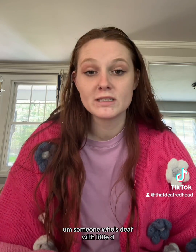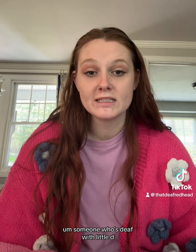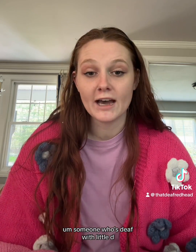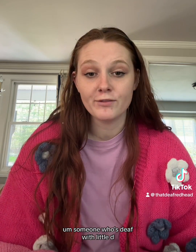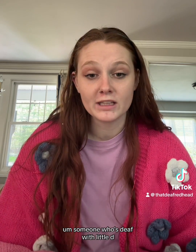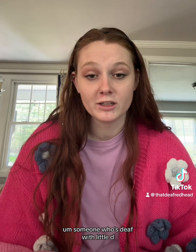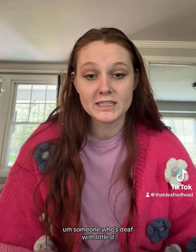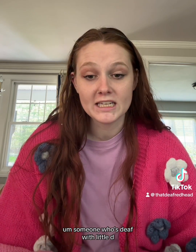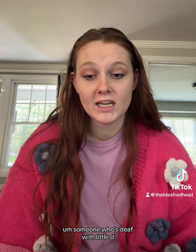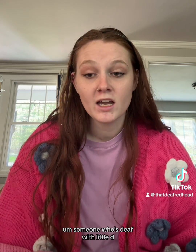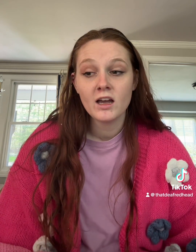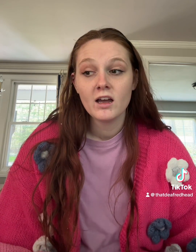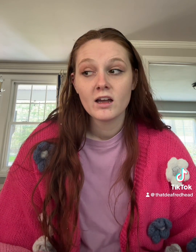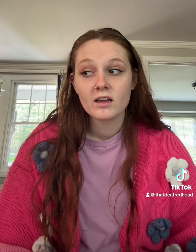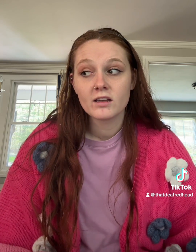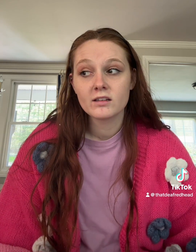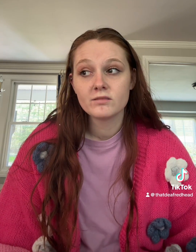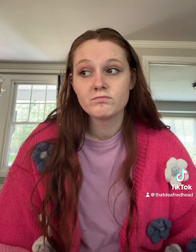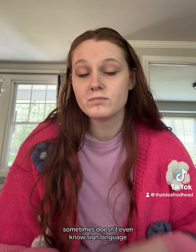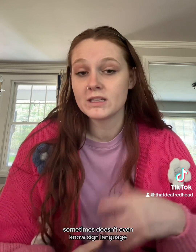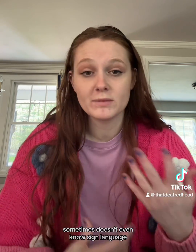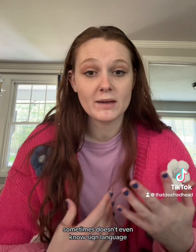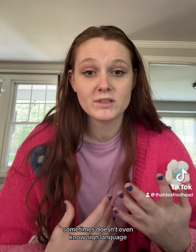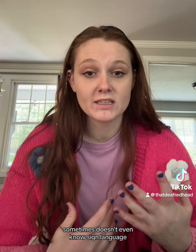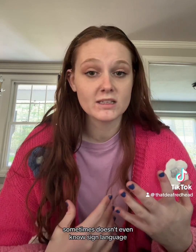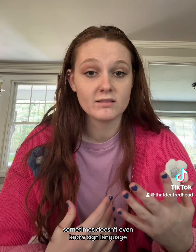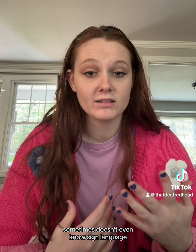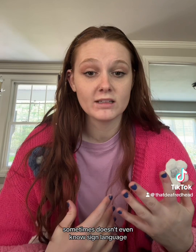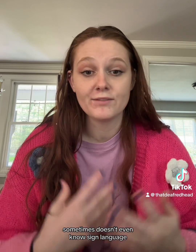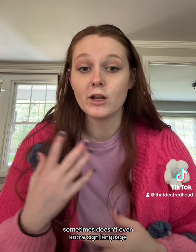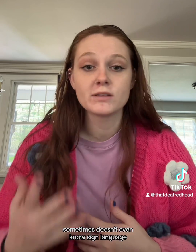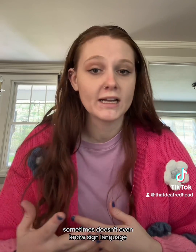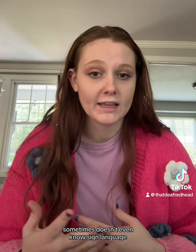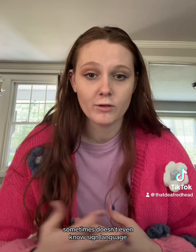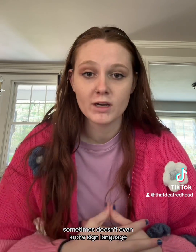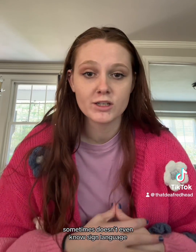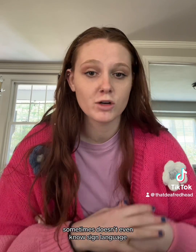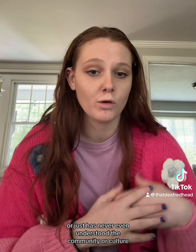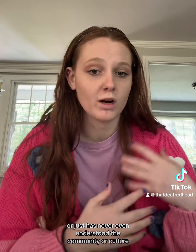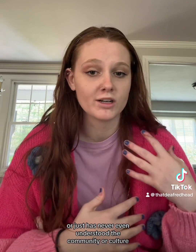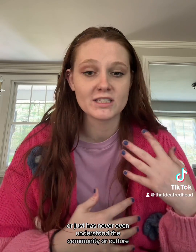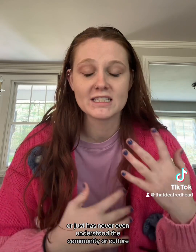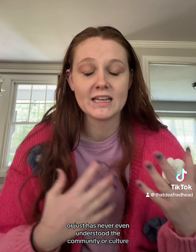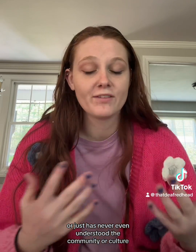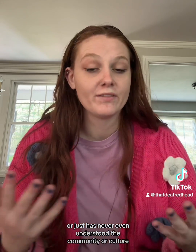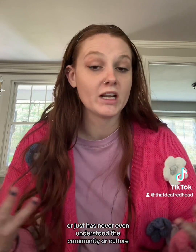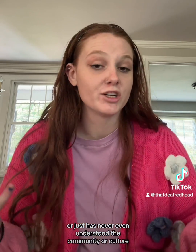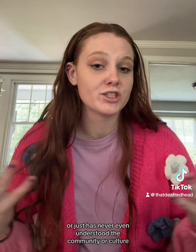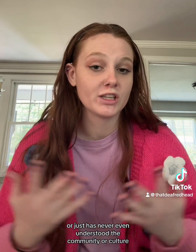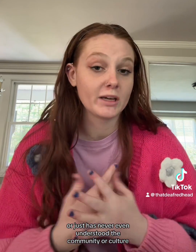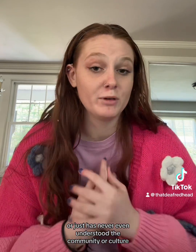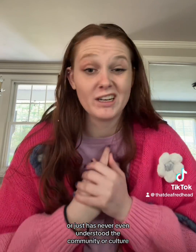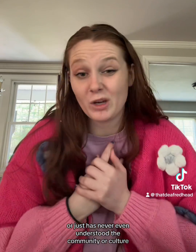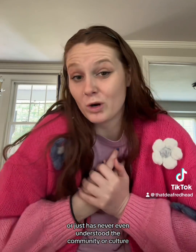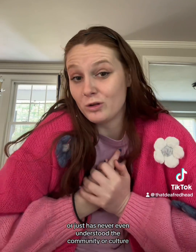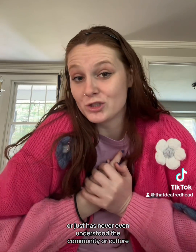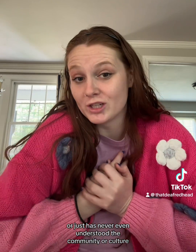deaf with a little d sometimes doesn't even know sign language or just has never even understood the community or culture.